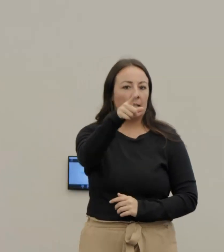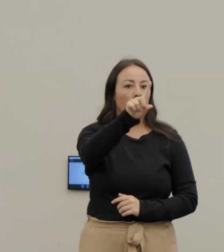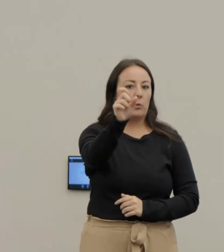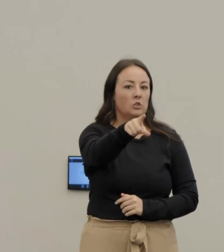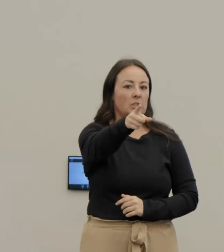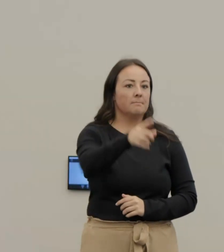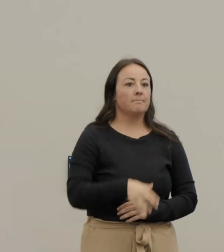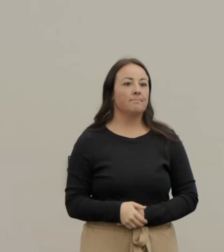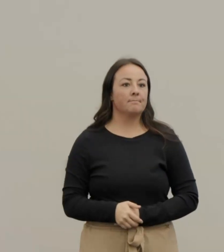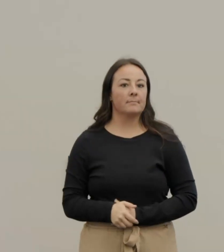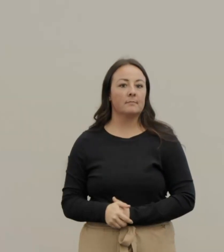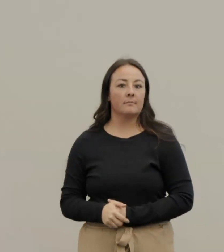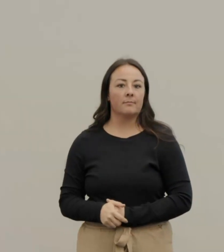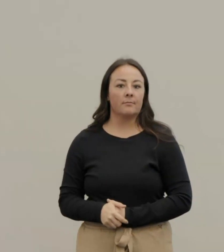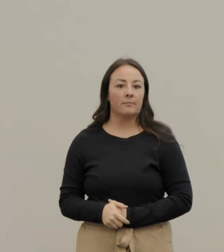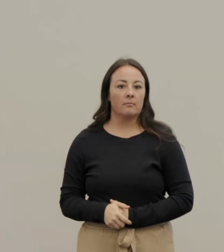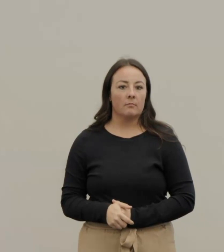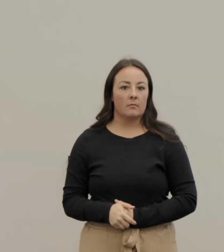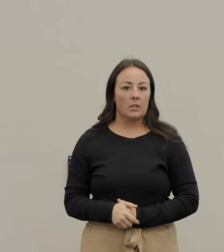Oh, sorry, question, hey.